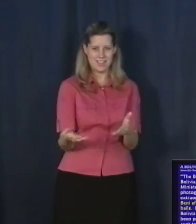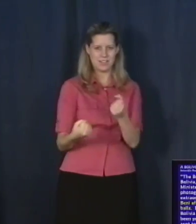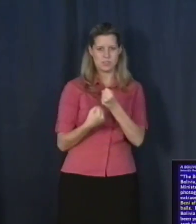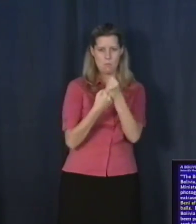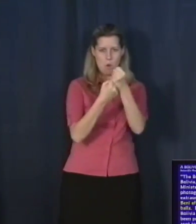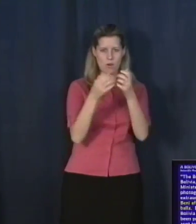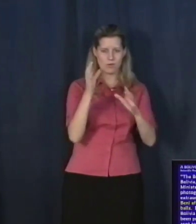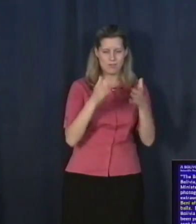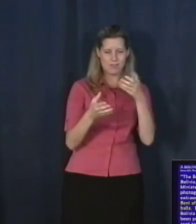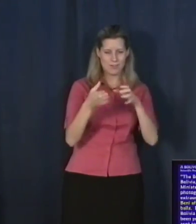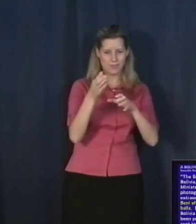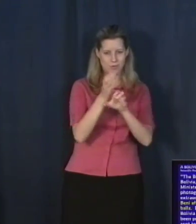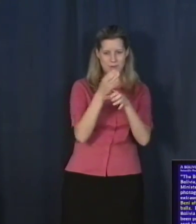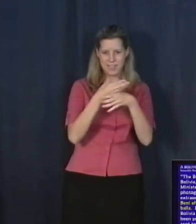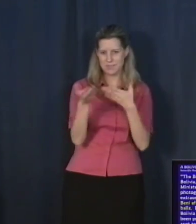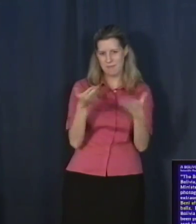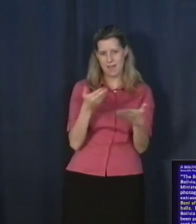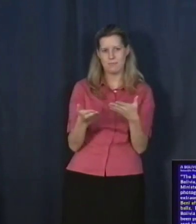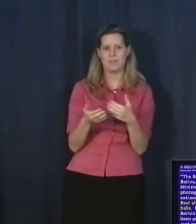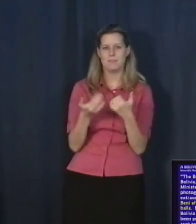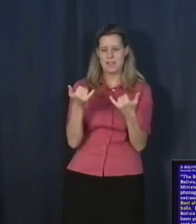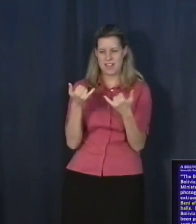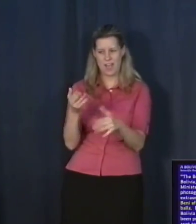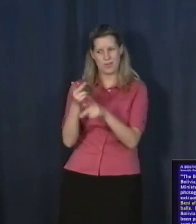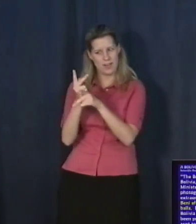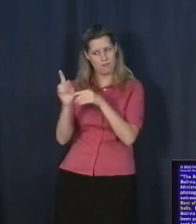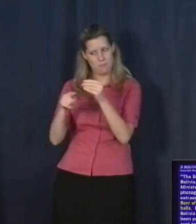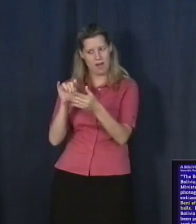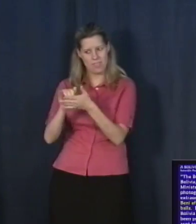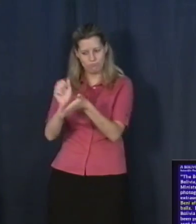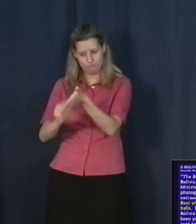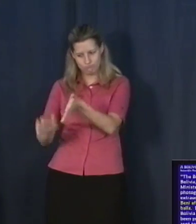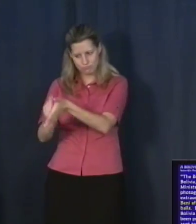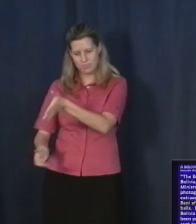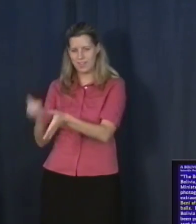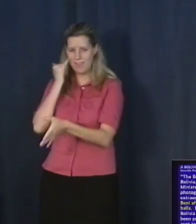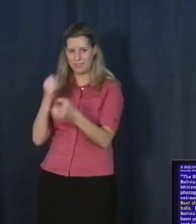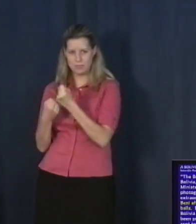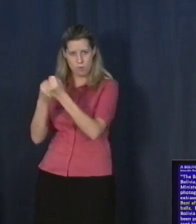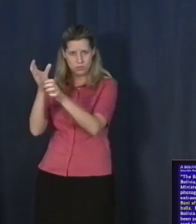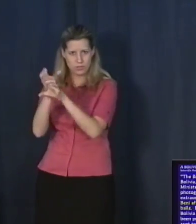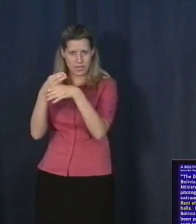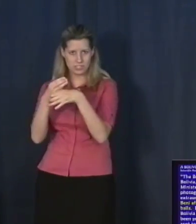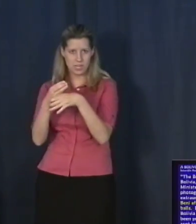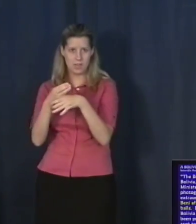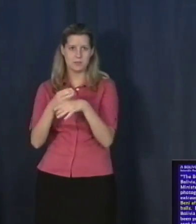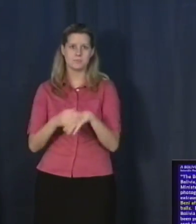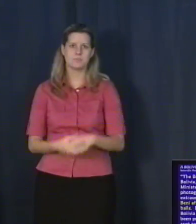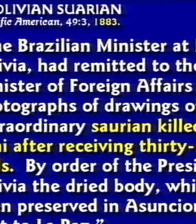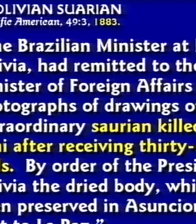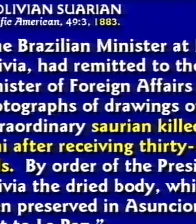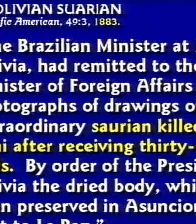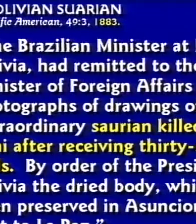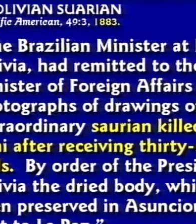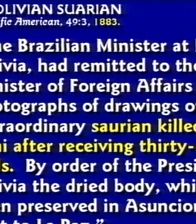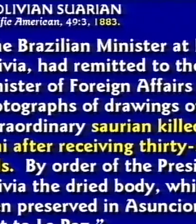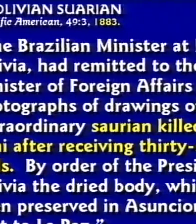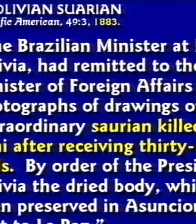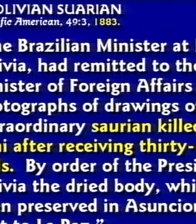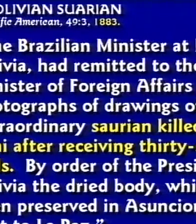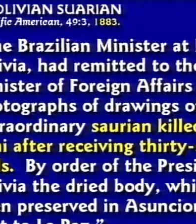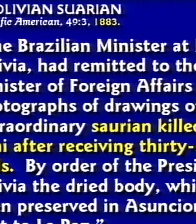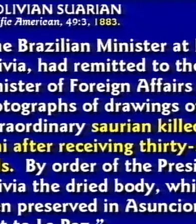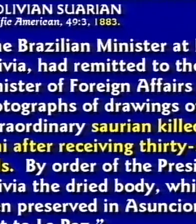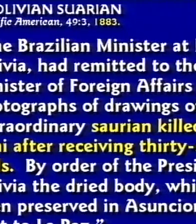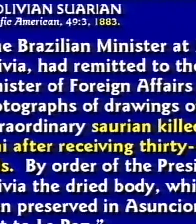that might support creation. Now they're very careful about filtering that stuff out. You know, if it might support creation, it'll never make the Scientific American paper. But this article